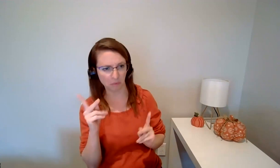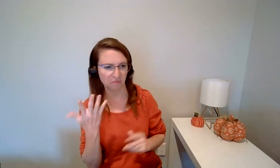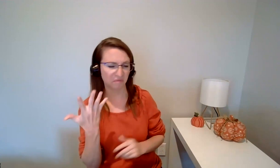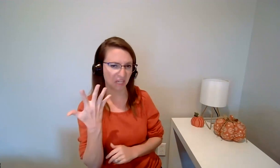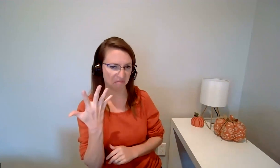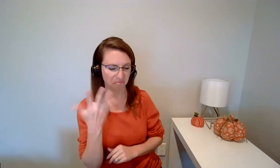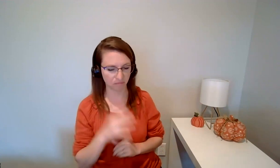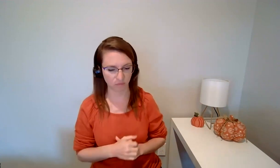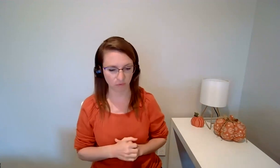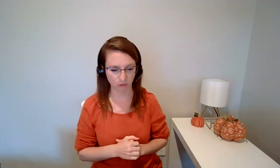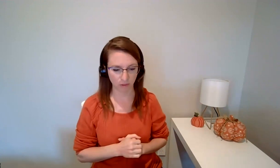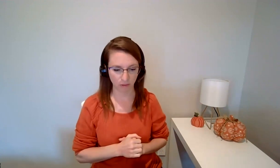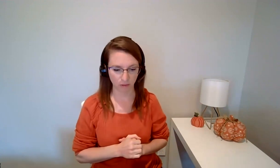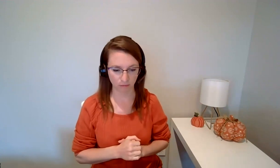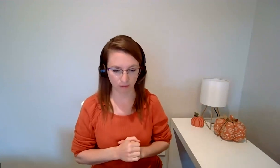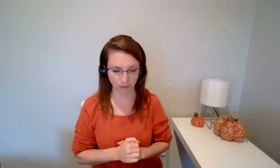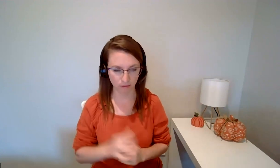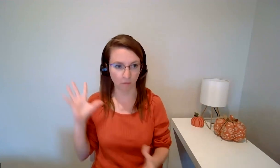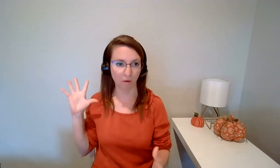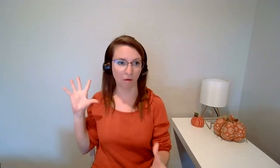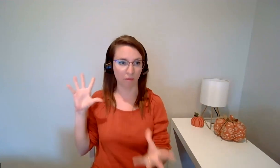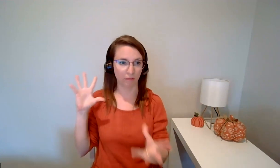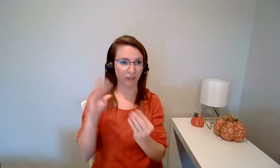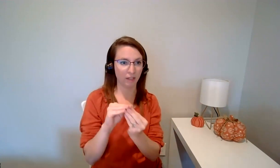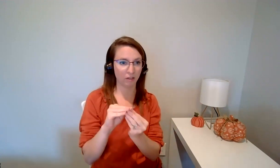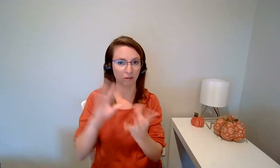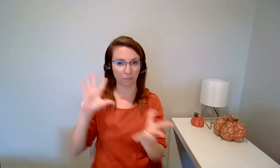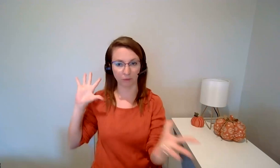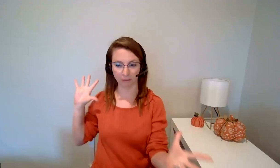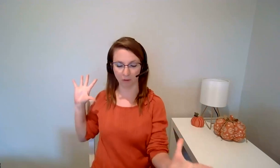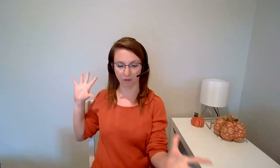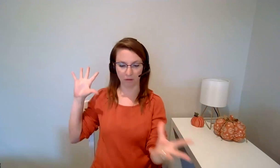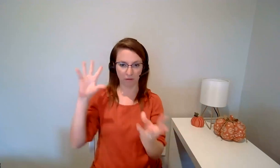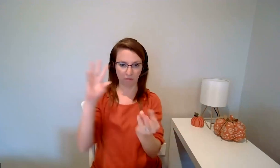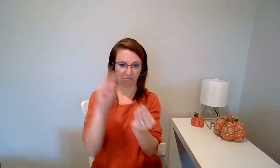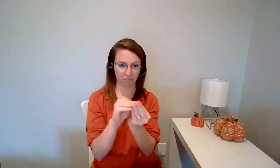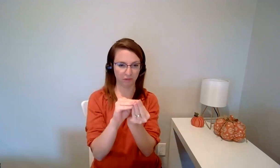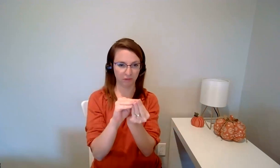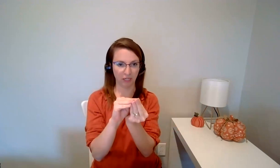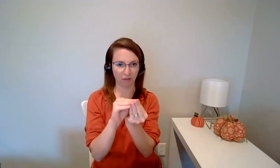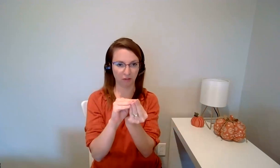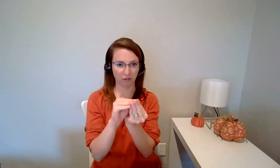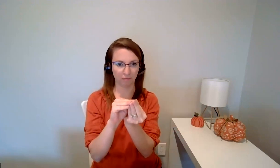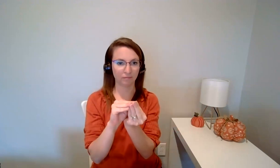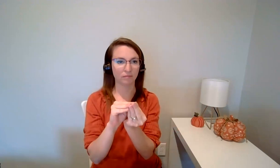5. So all together, you're putting them all together.